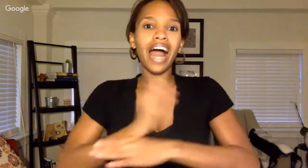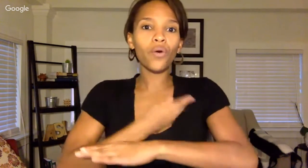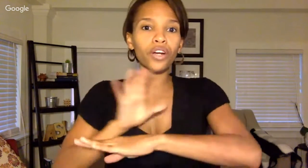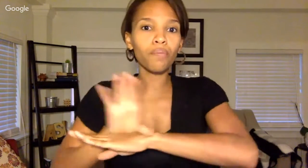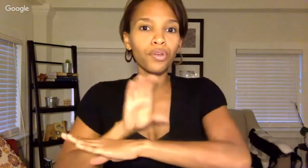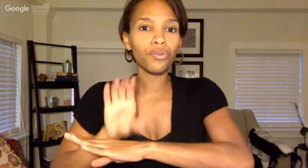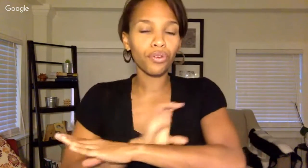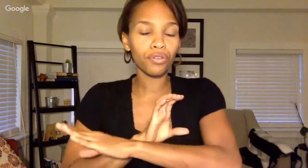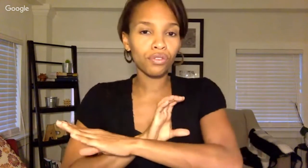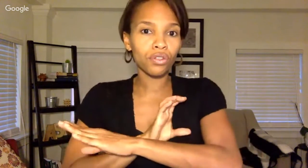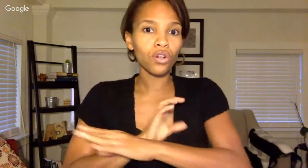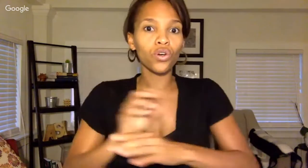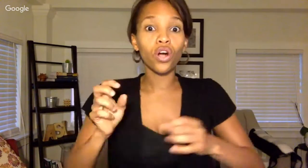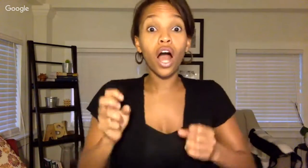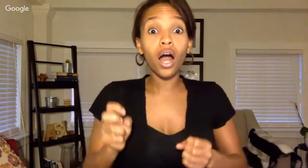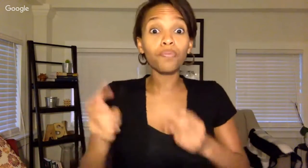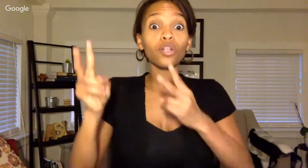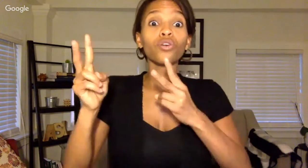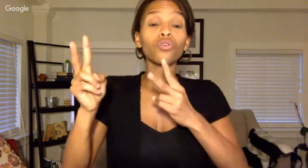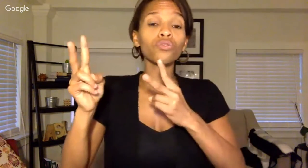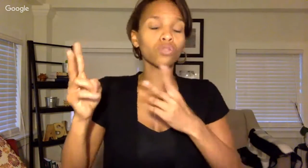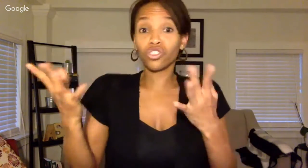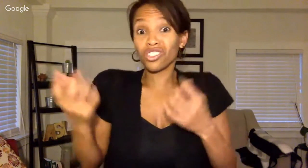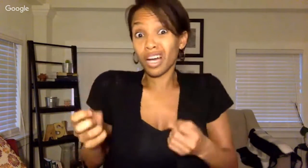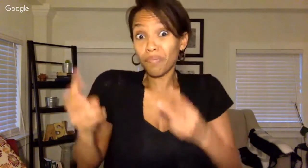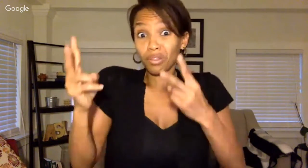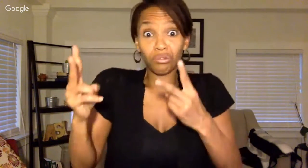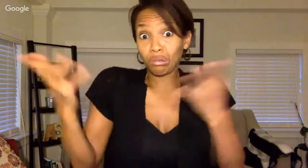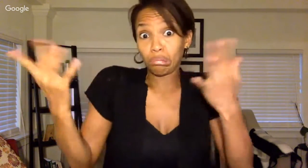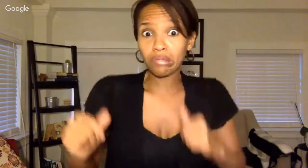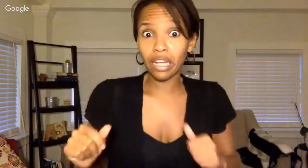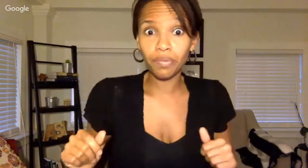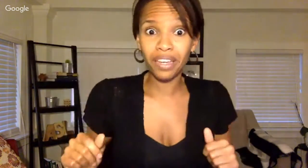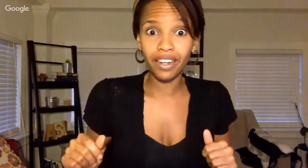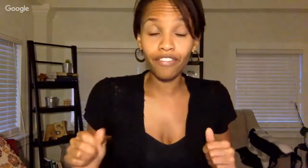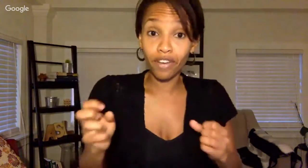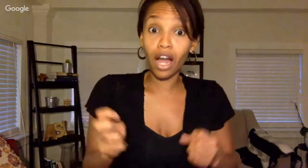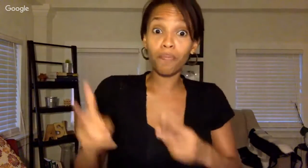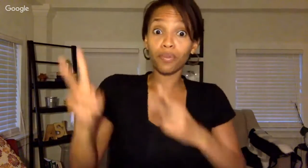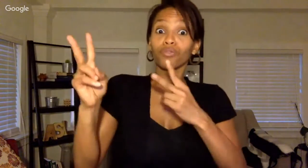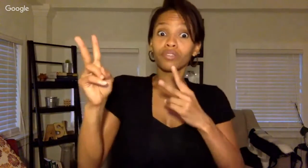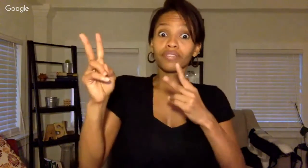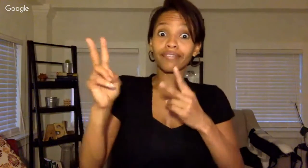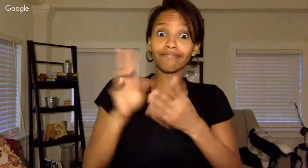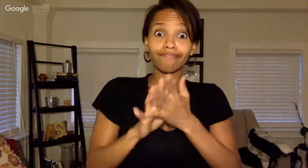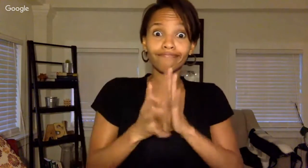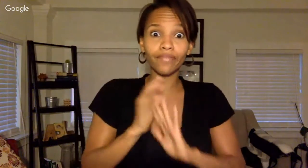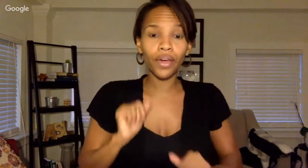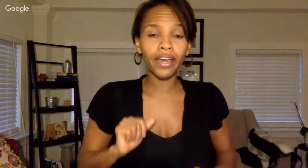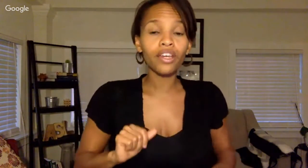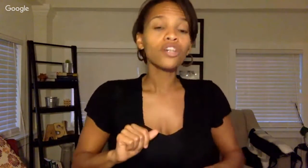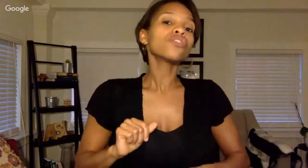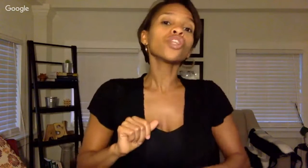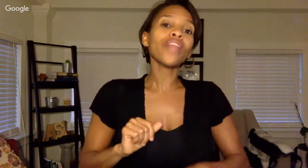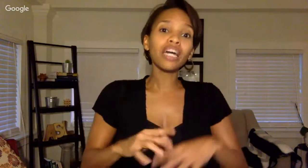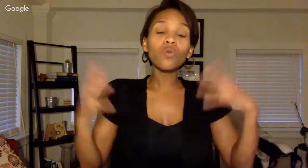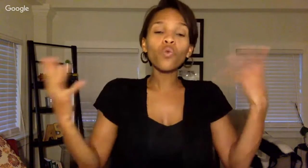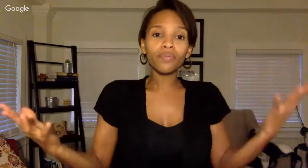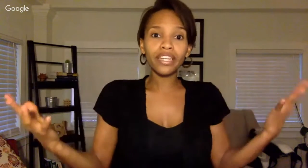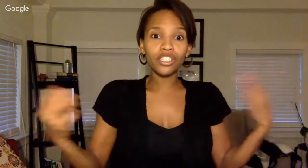our computers, or upload, or just upload. That could be enough. Upload. Done. Okay? So that could be one way to